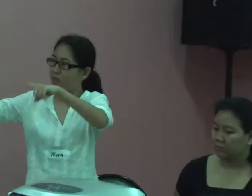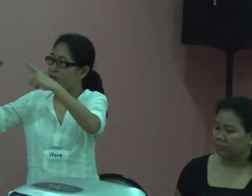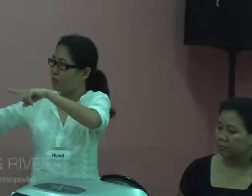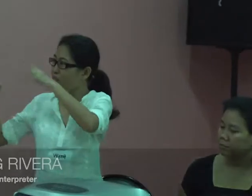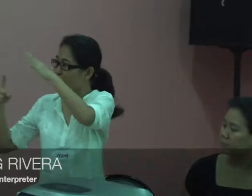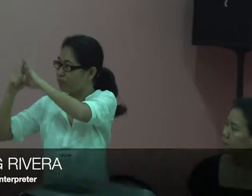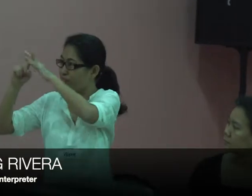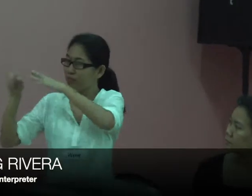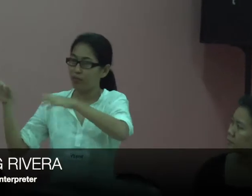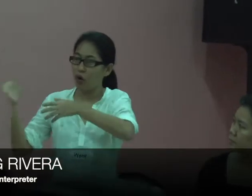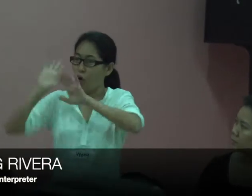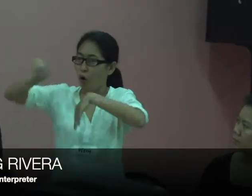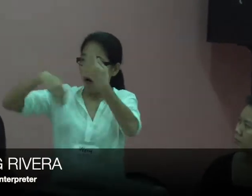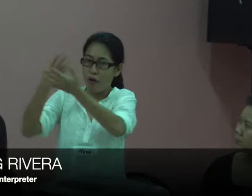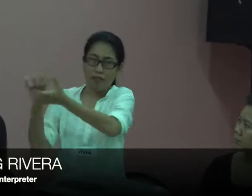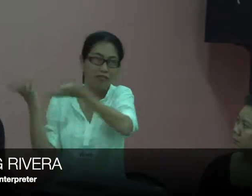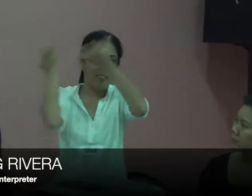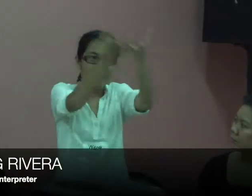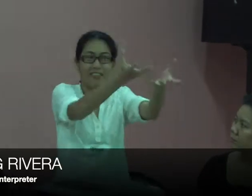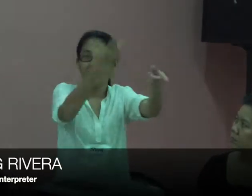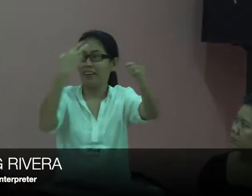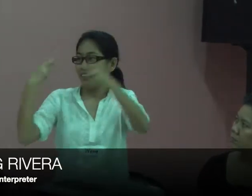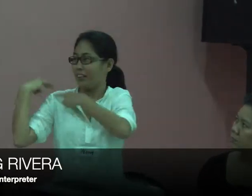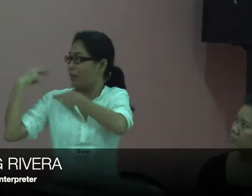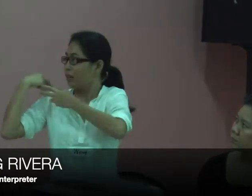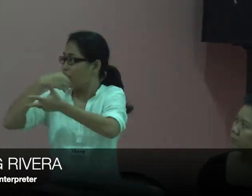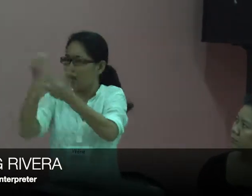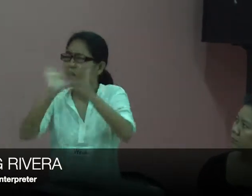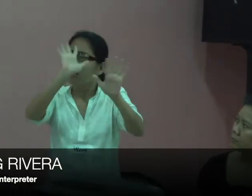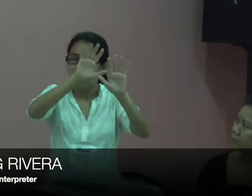doon sa sinabi niyong nangyayari